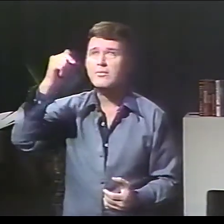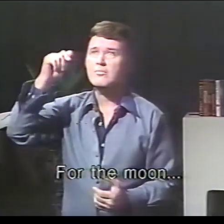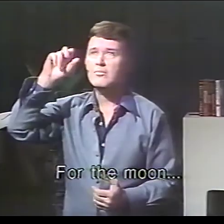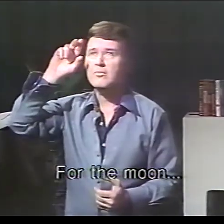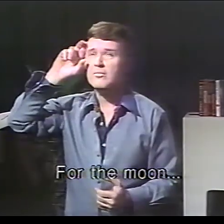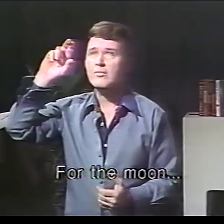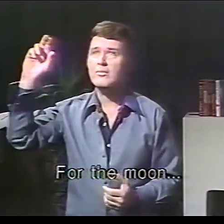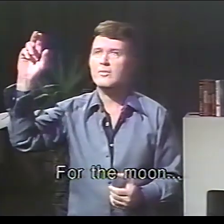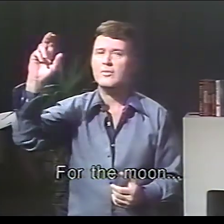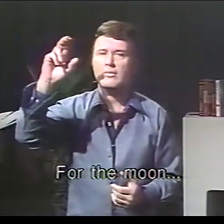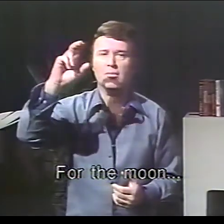For the moon